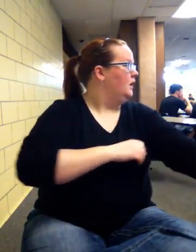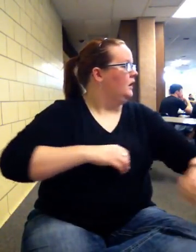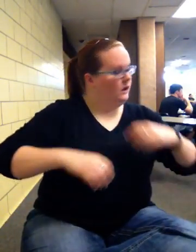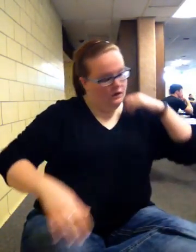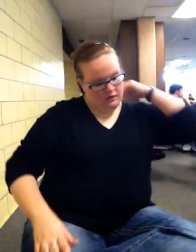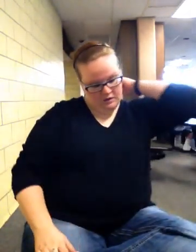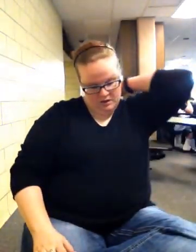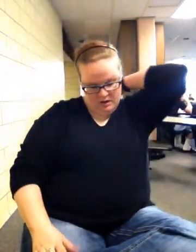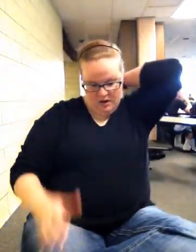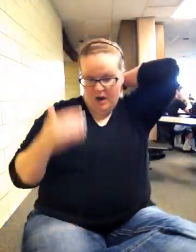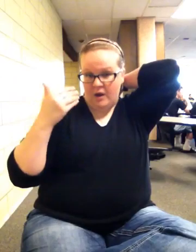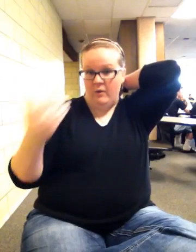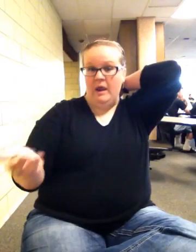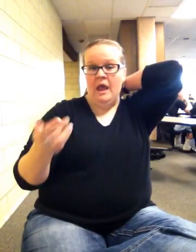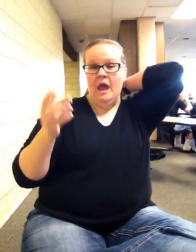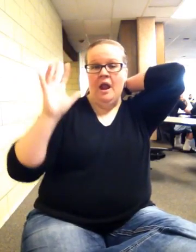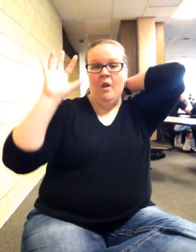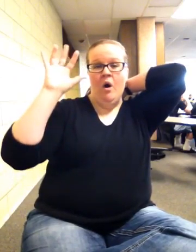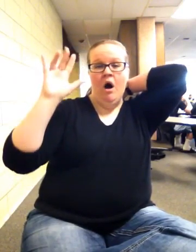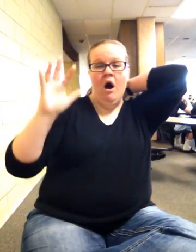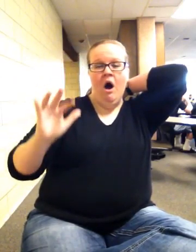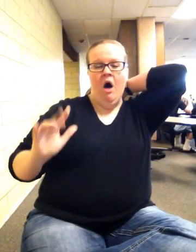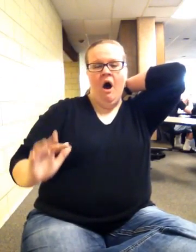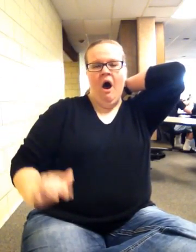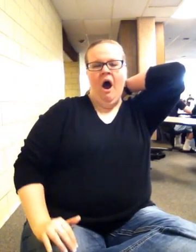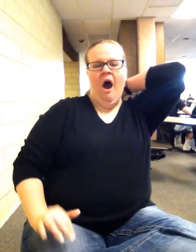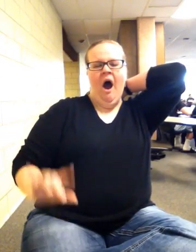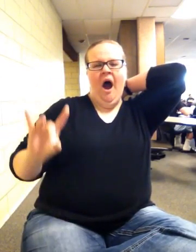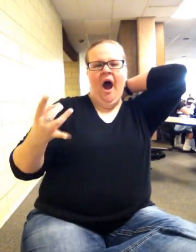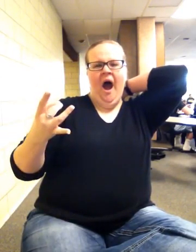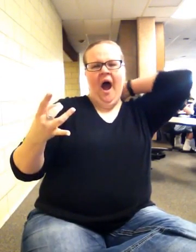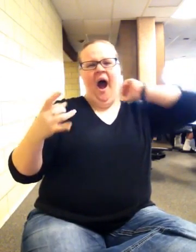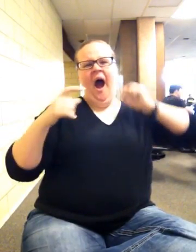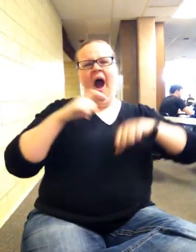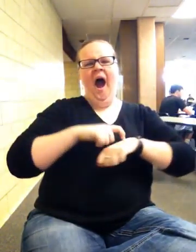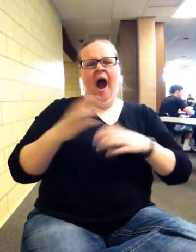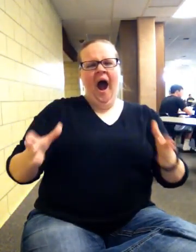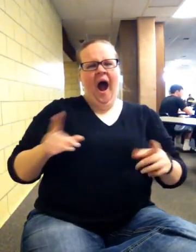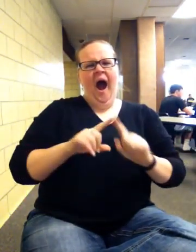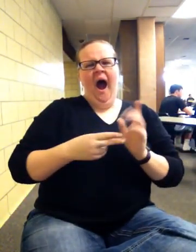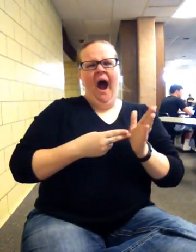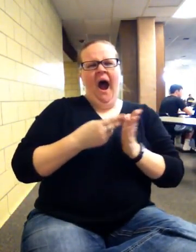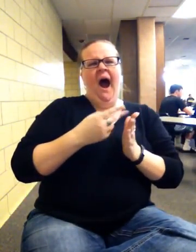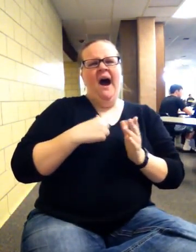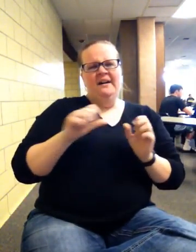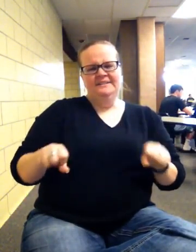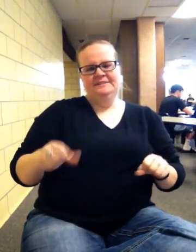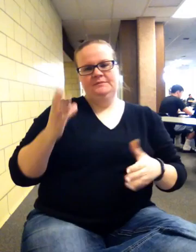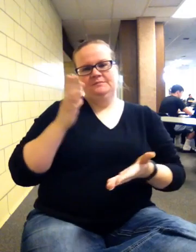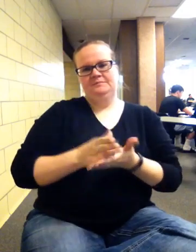I went ahead and went all the way down to the eighth time period, but honestly, I could have stopped after the seventh,